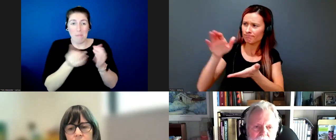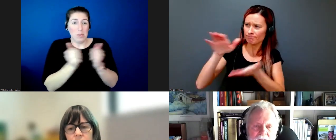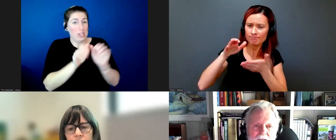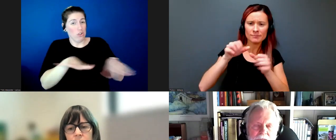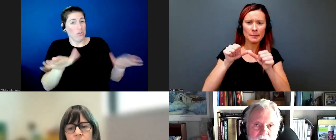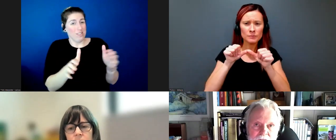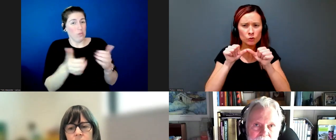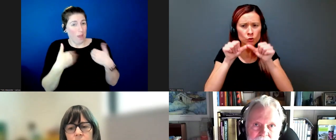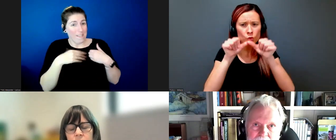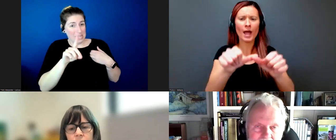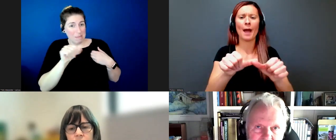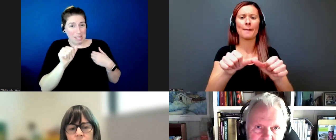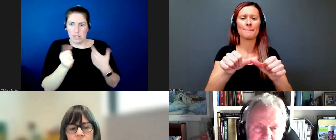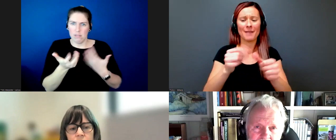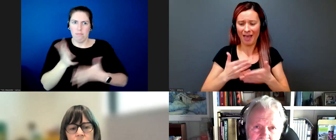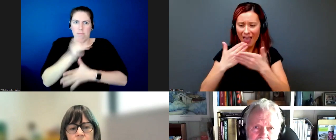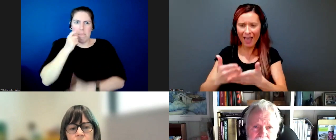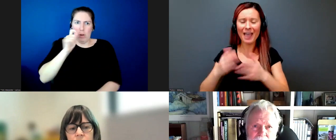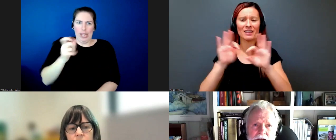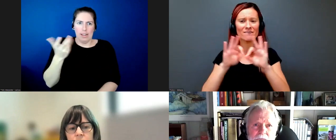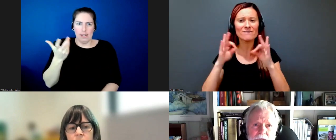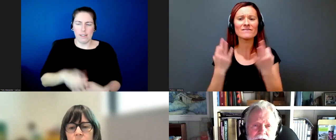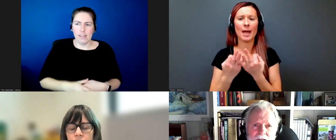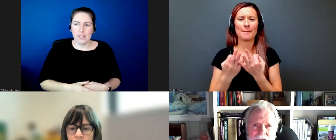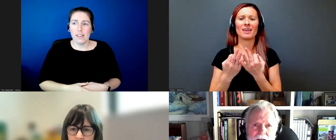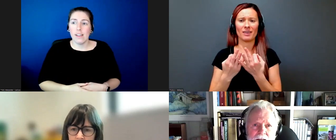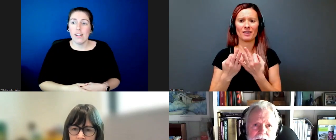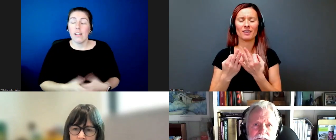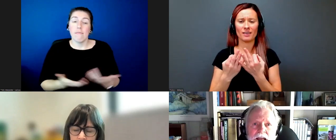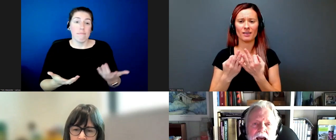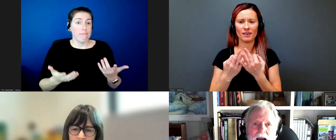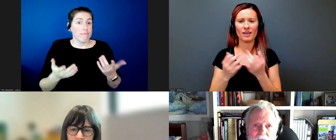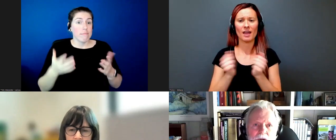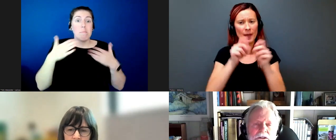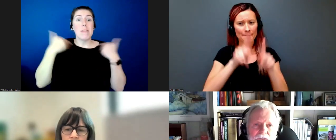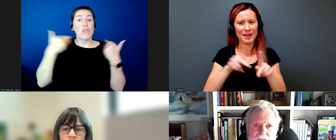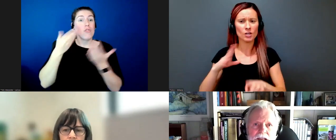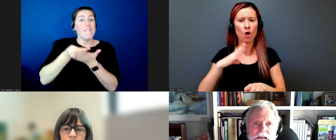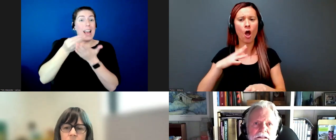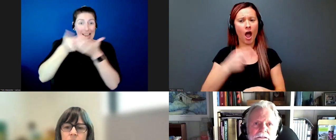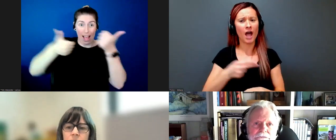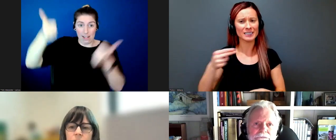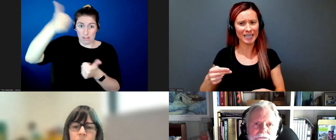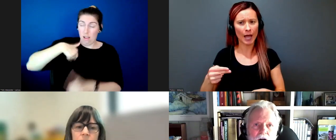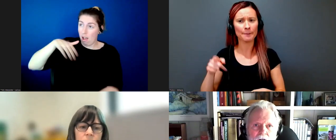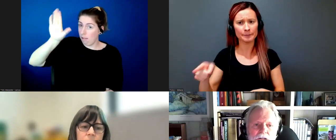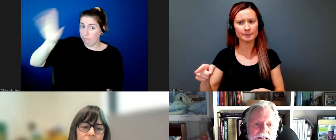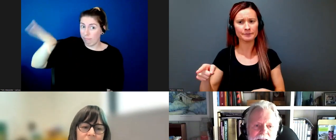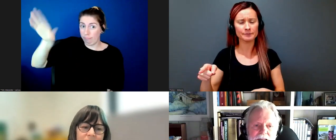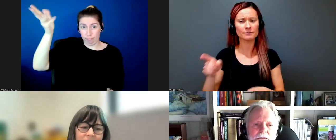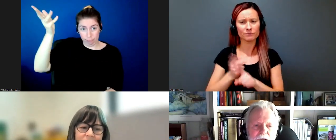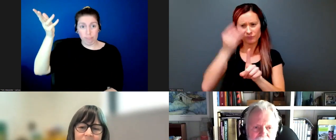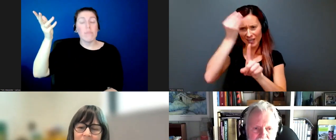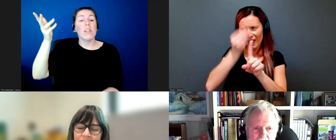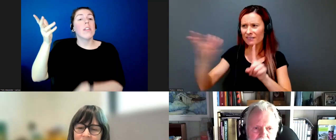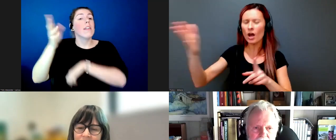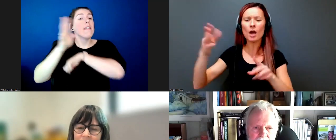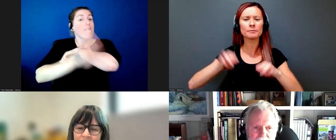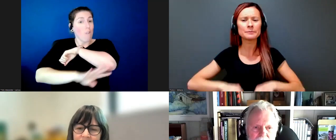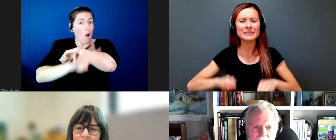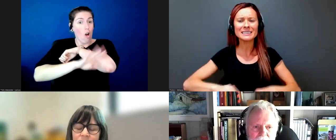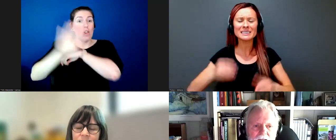it. And whether the instant one would be to say to the Minister of Finance, I want to see in the fall economic